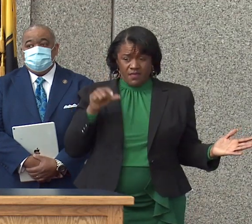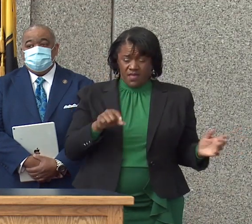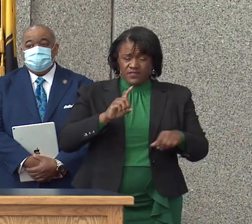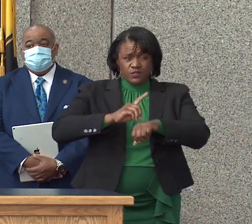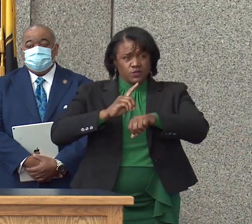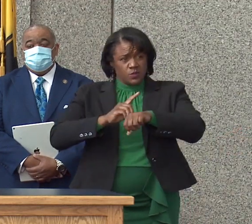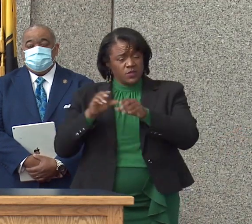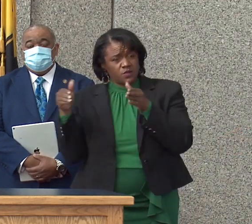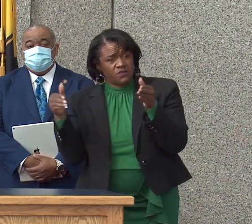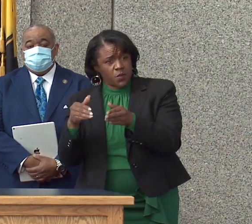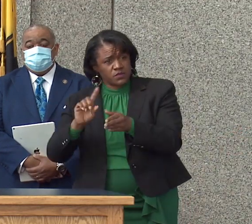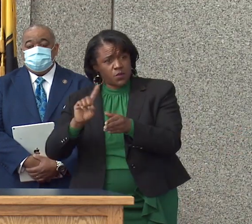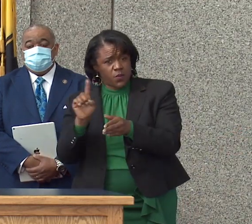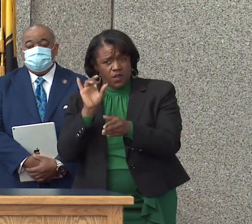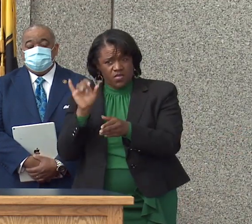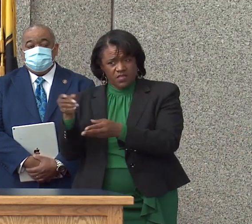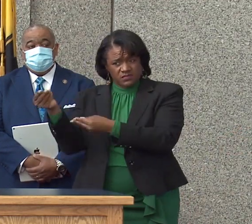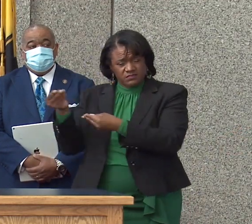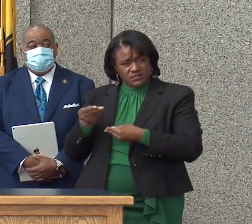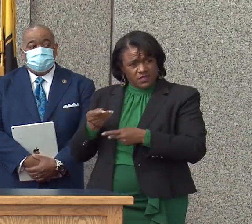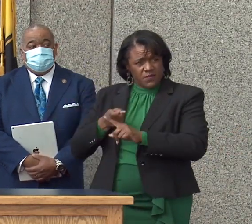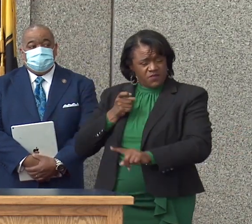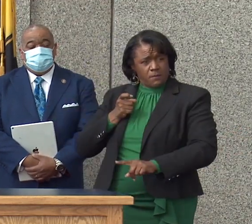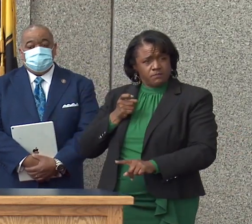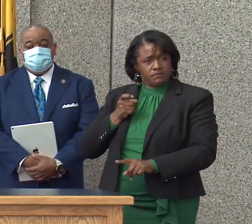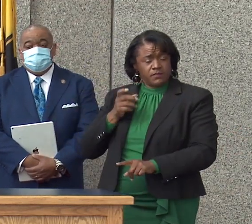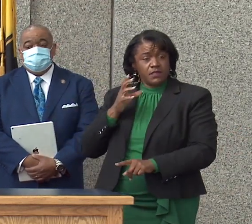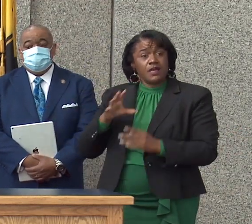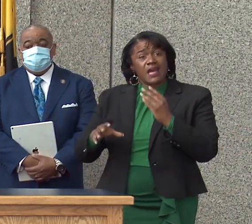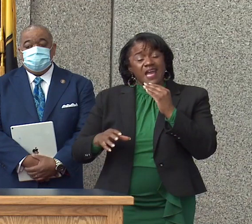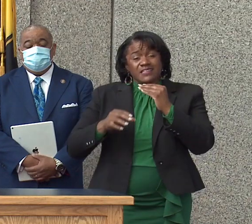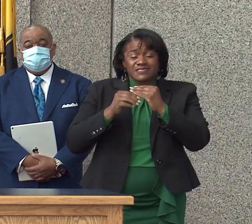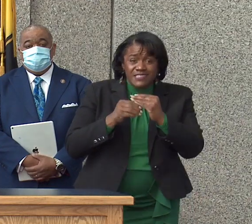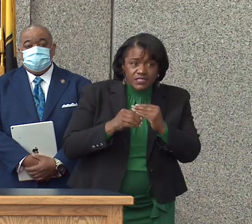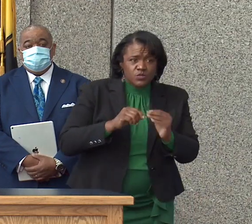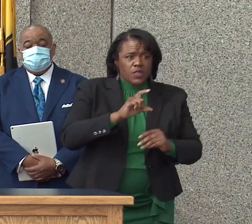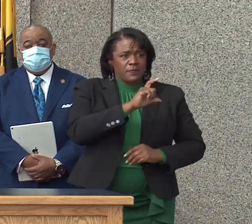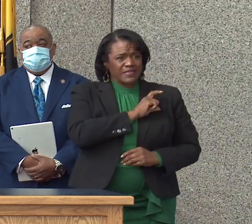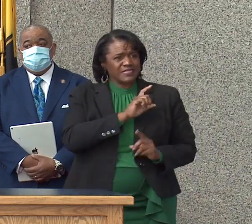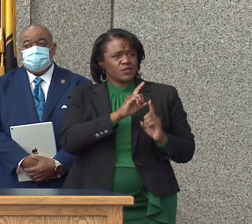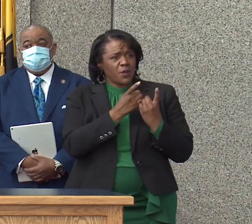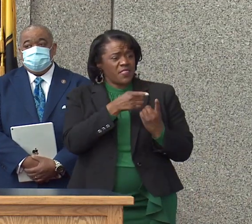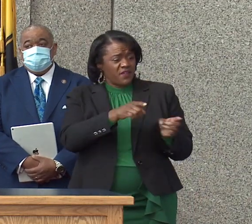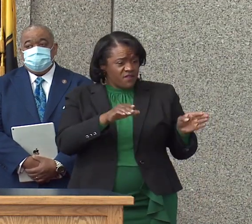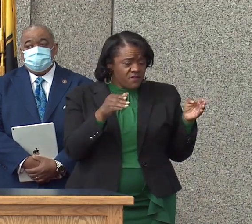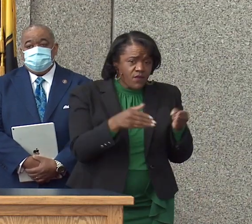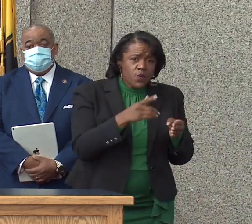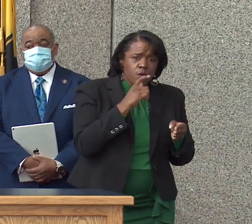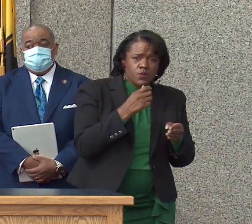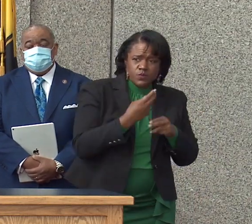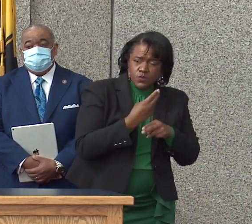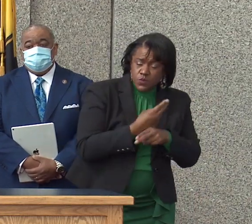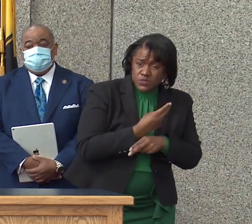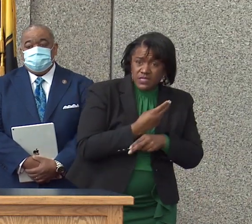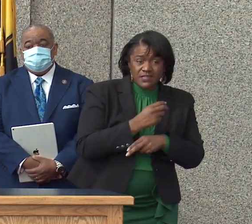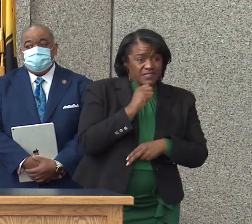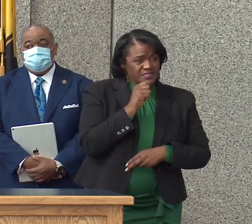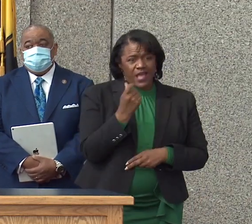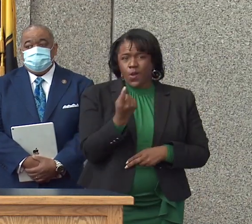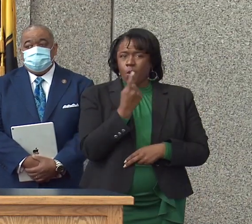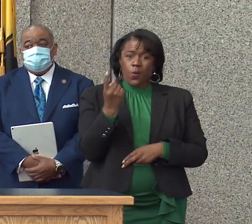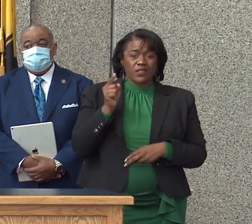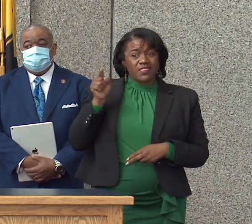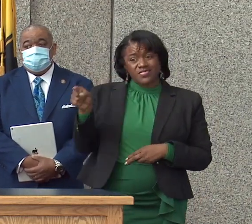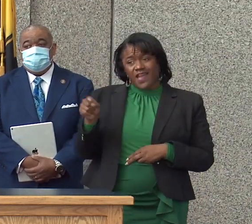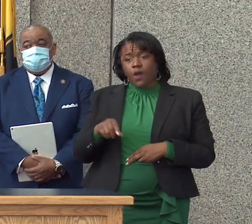to focus on where this flow of guns is coming from, in addition to the police department's focus on those who are using them. It's neither either